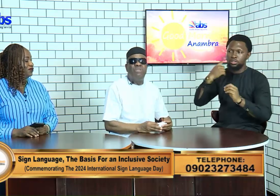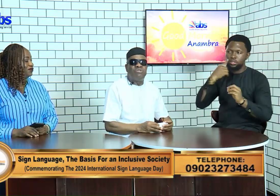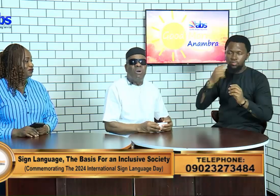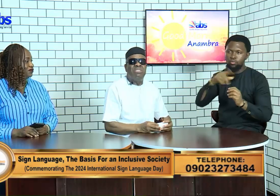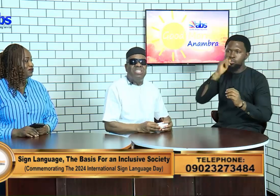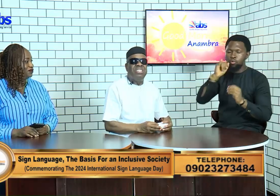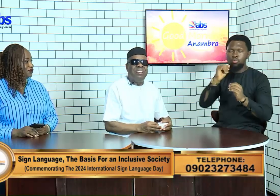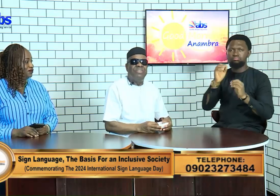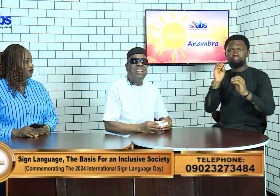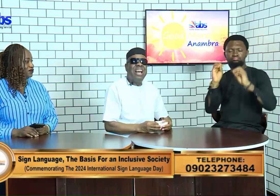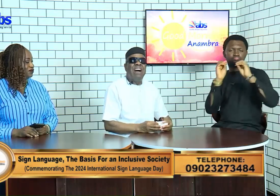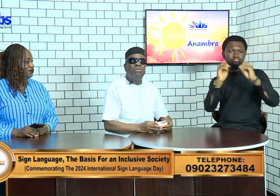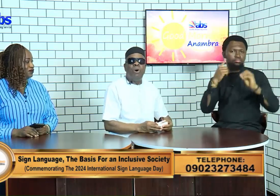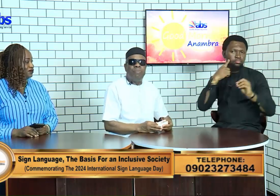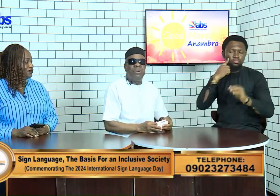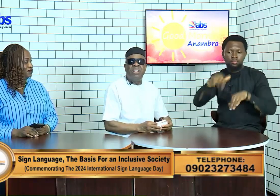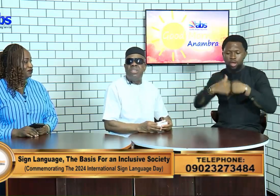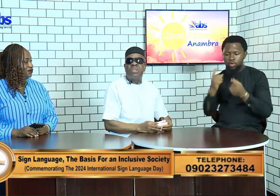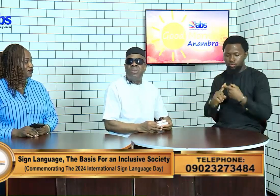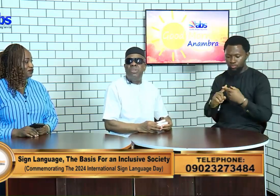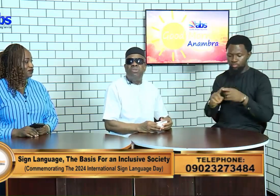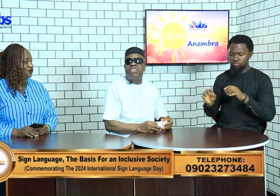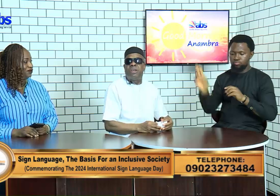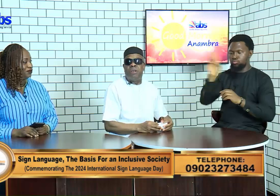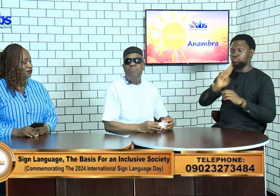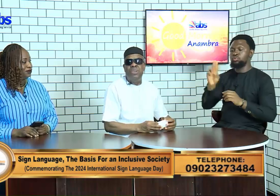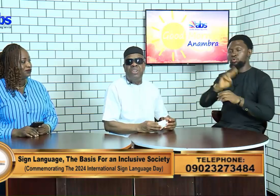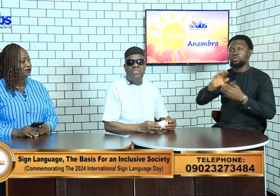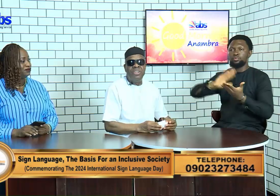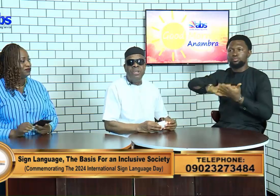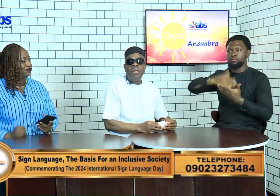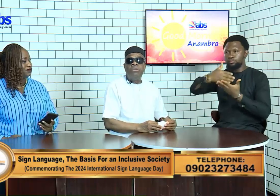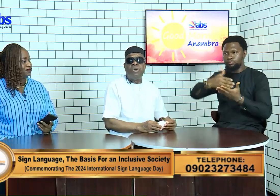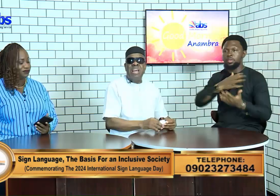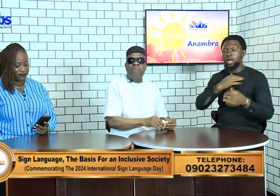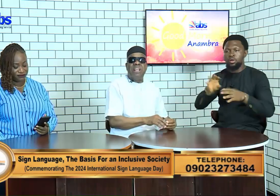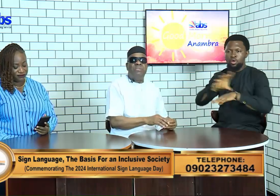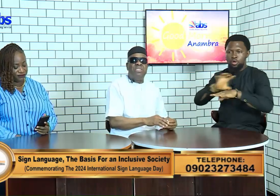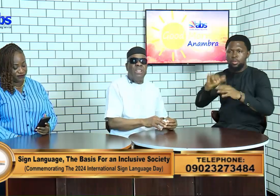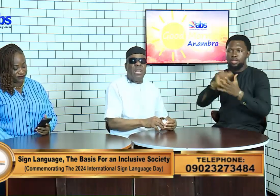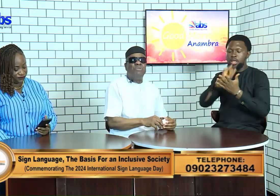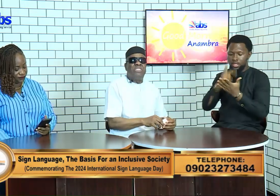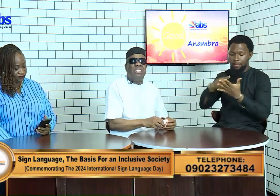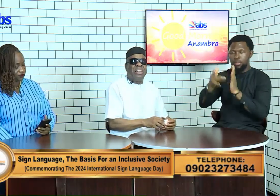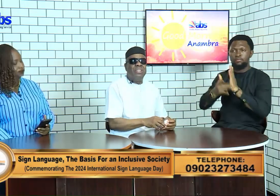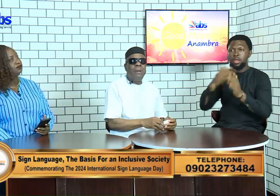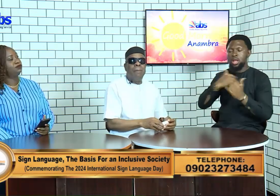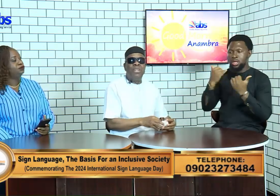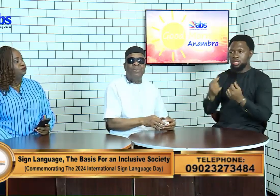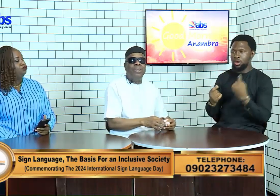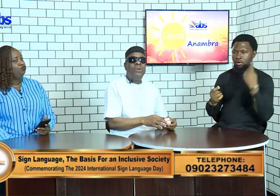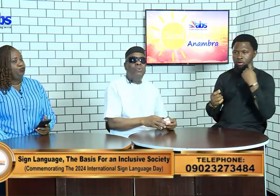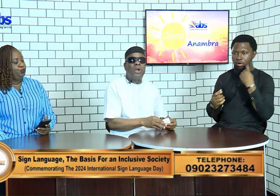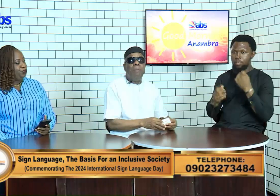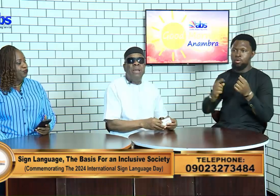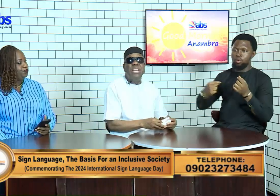who instruct the deaf how to operate or use computers. So that's part of the technology. And recently, by the